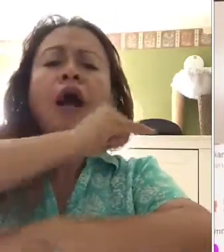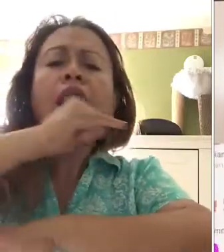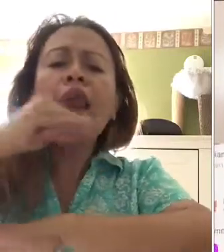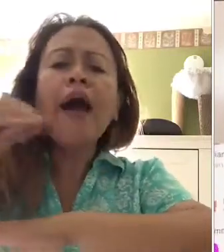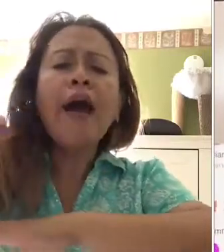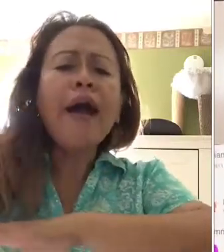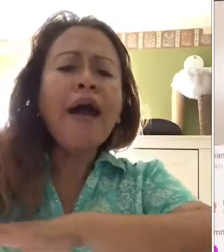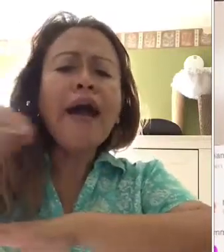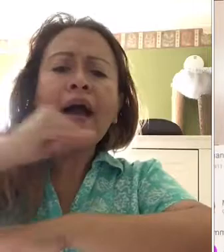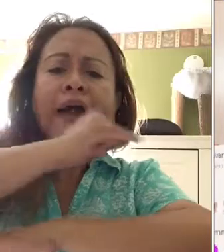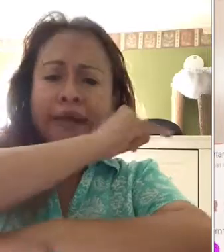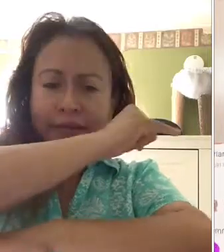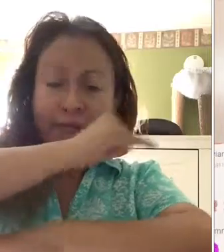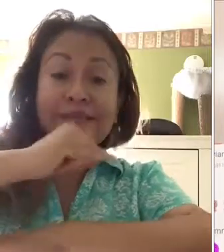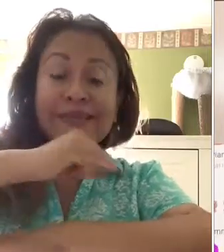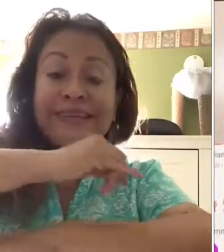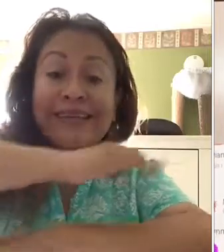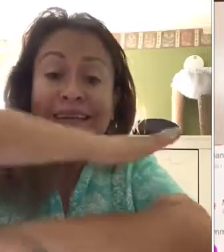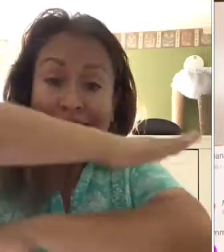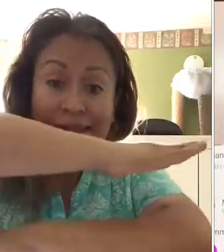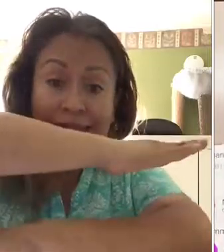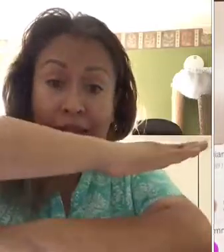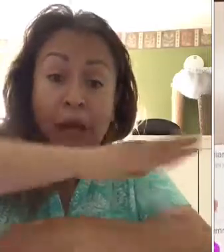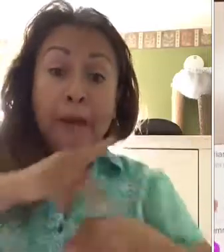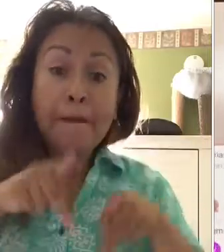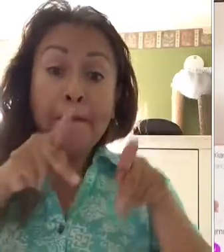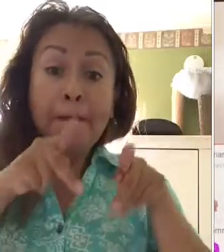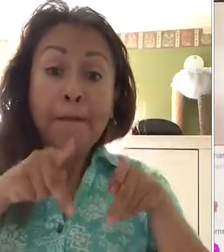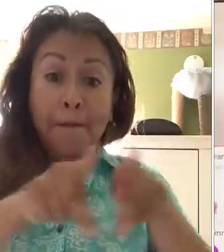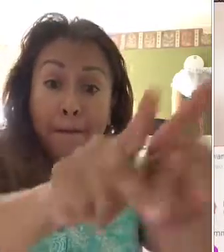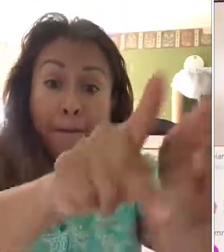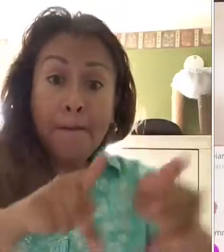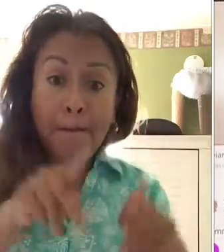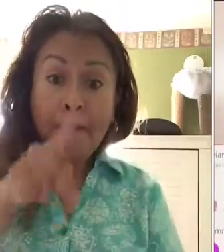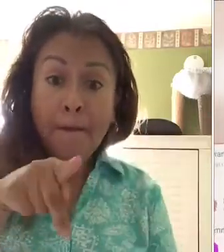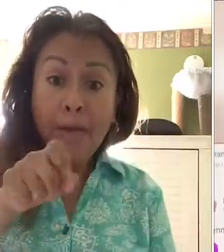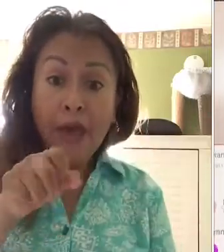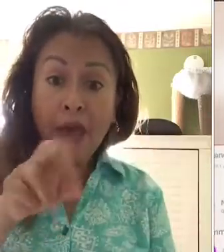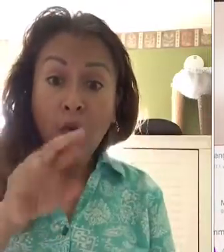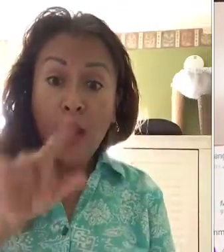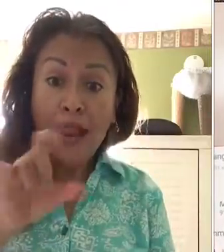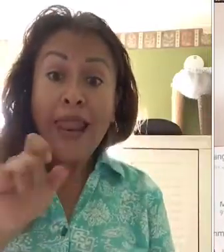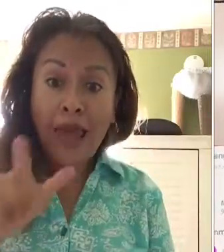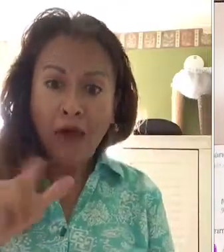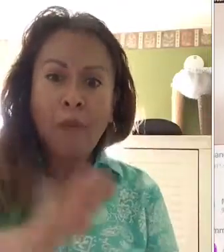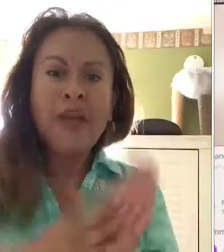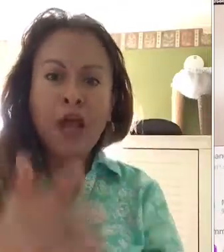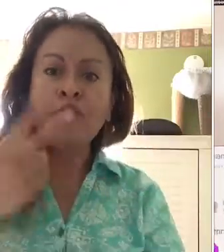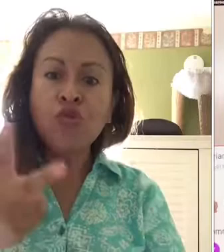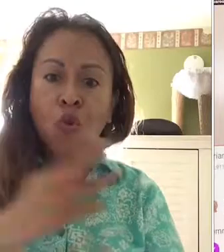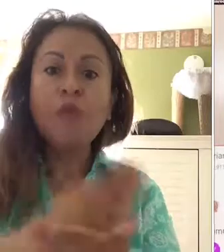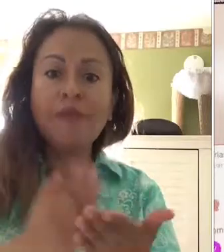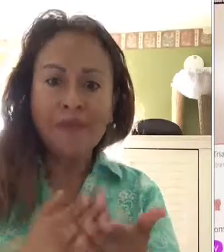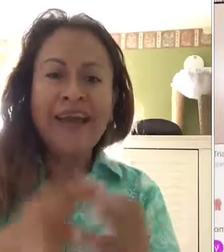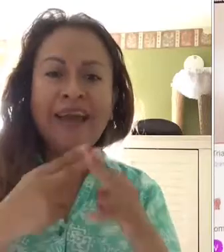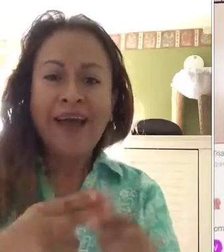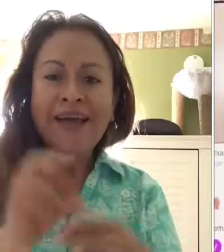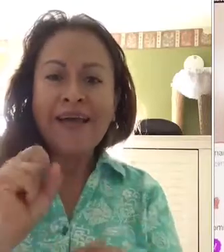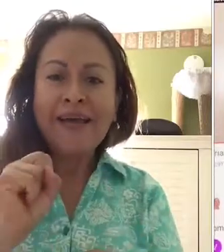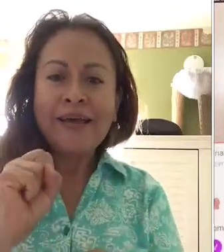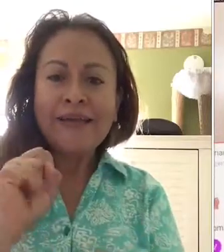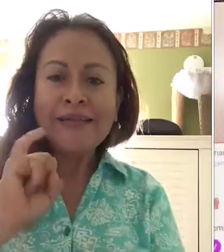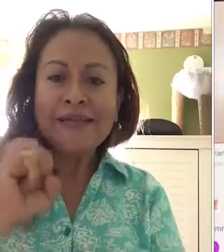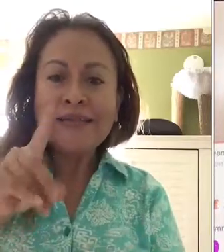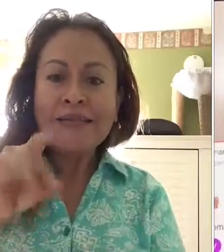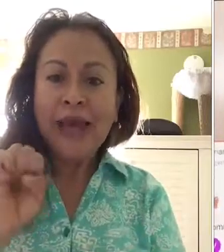to be parallel to the base. What happens is it ends up splitting these two sides into two pieces, okay, sometimes called the side splitting theorem